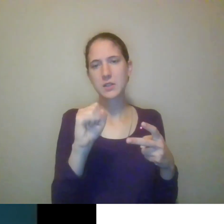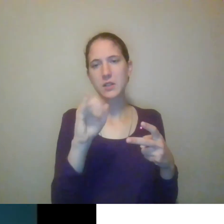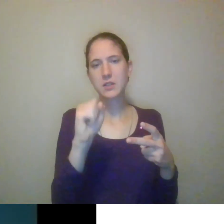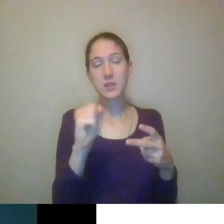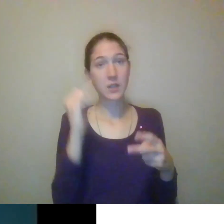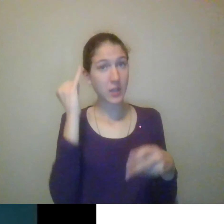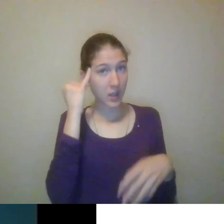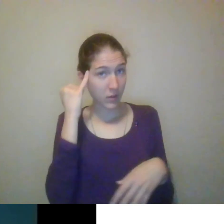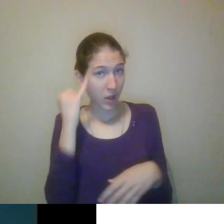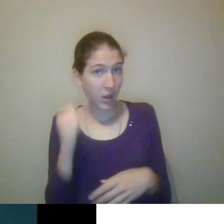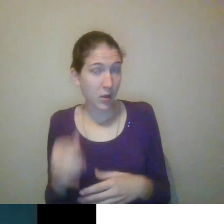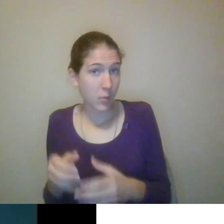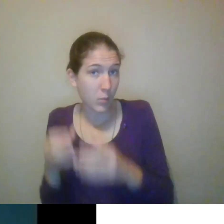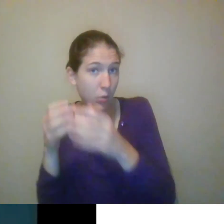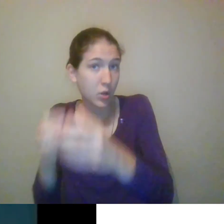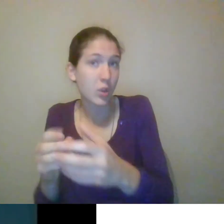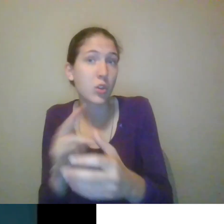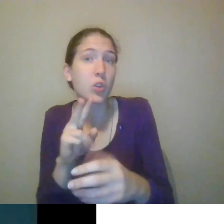higher concentration of water?